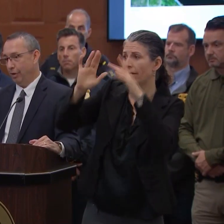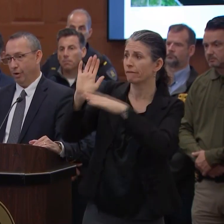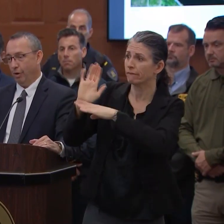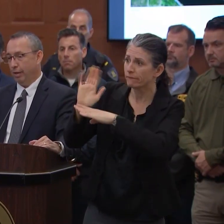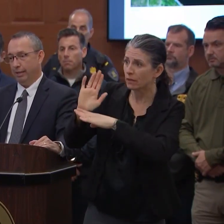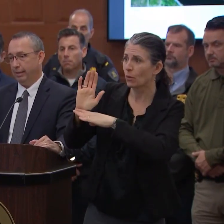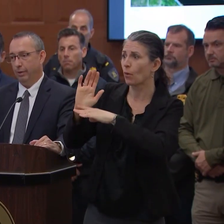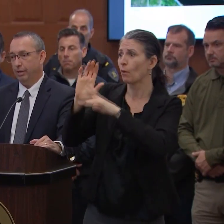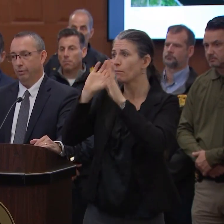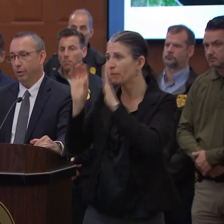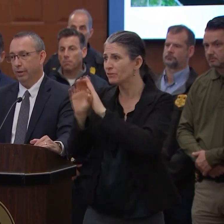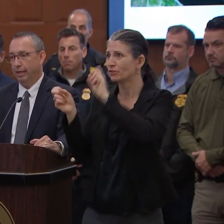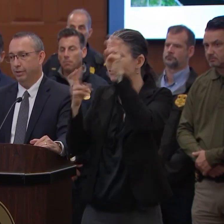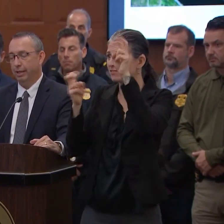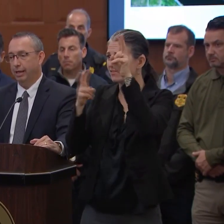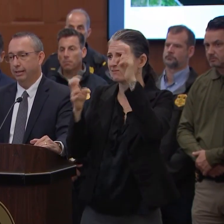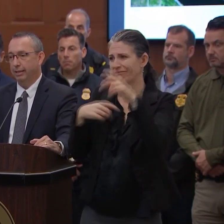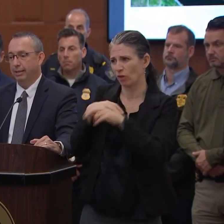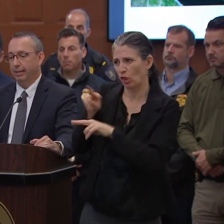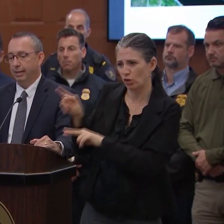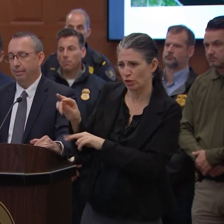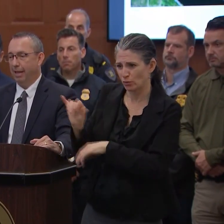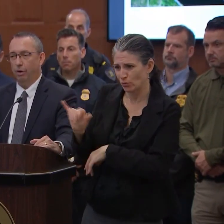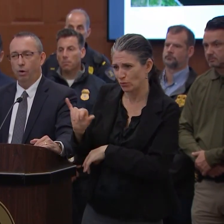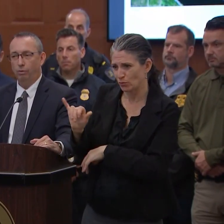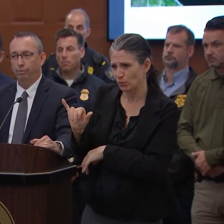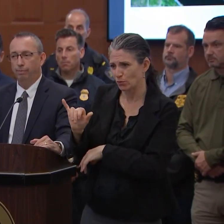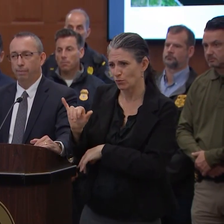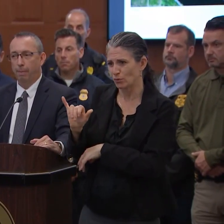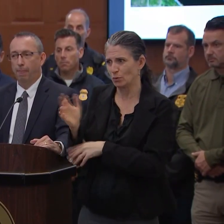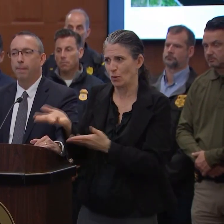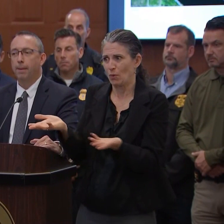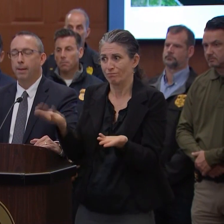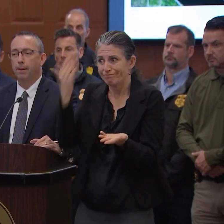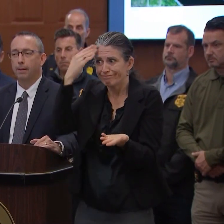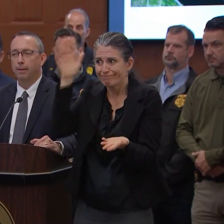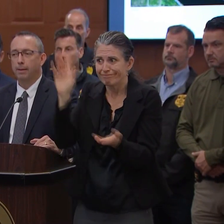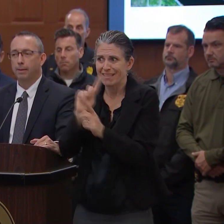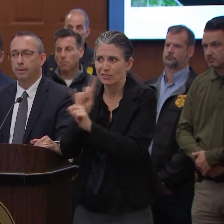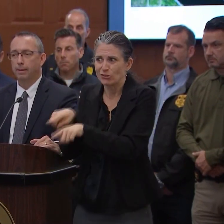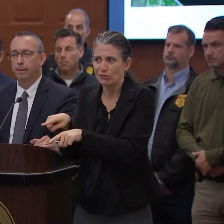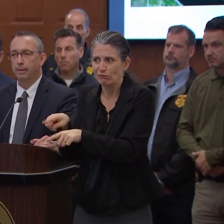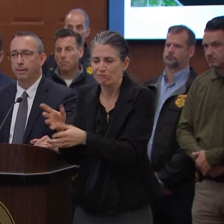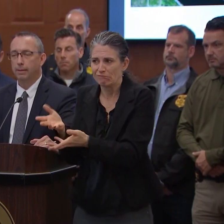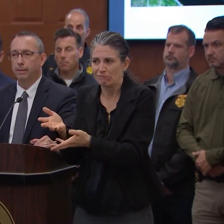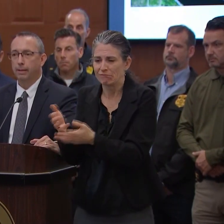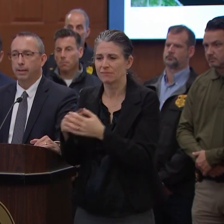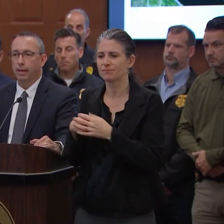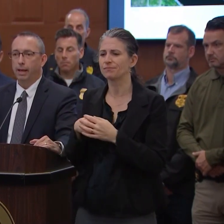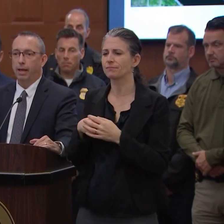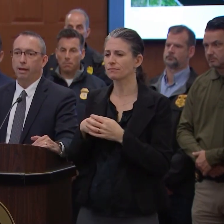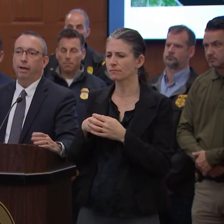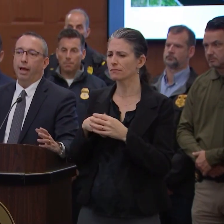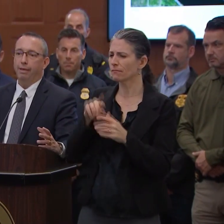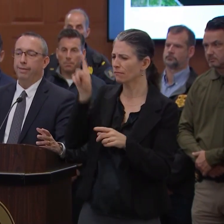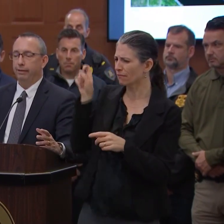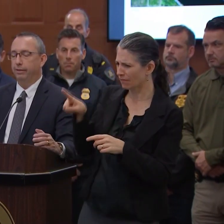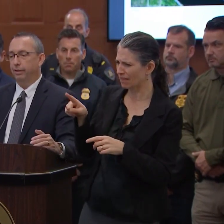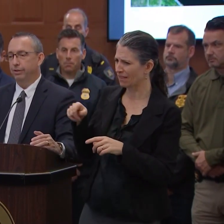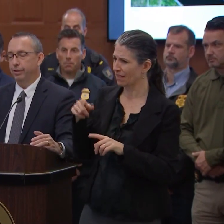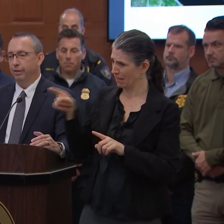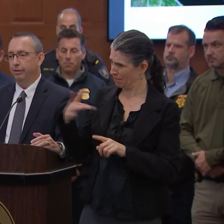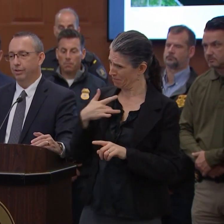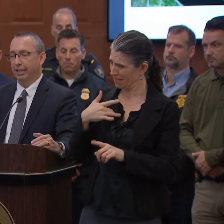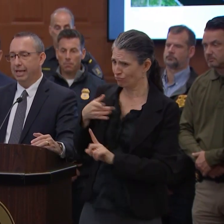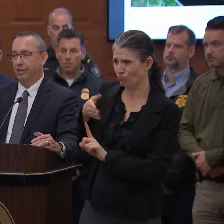would have occurred. I don't know the answer to that at all. What about frequenting the bowling alley? I think